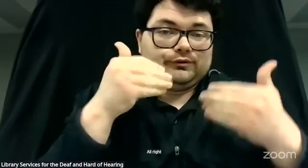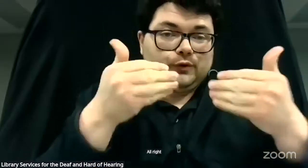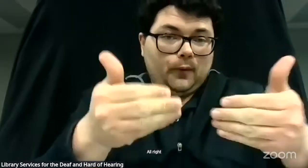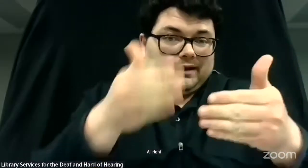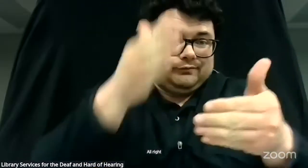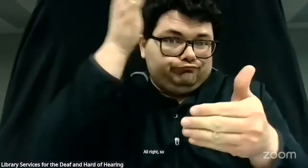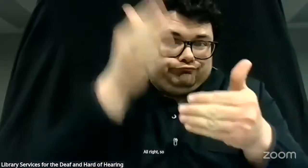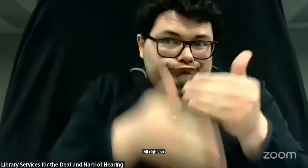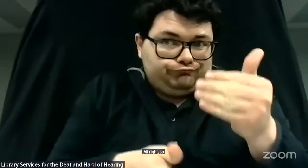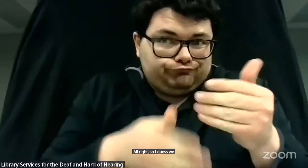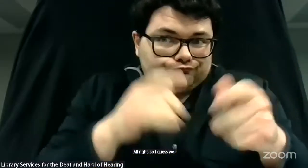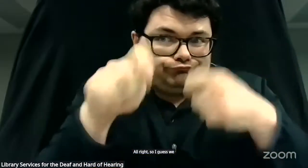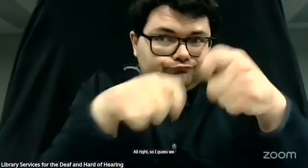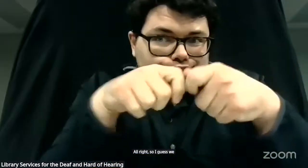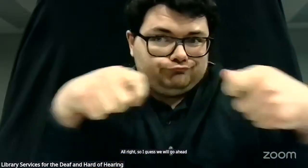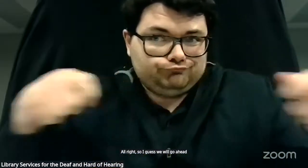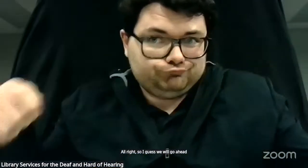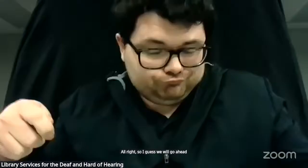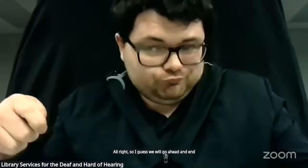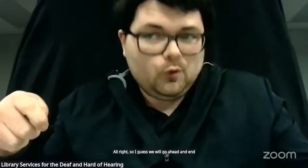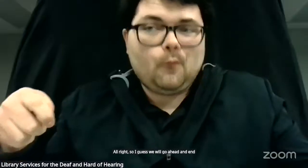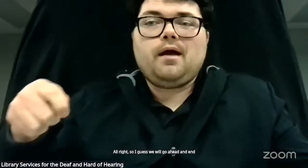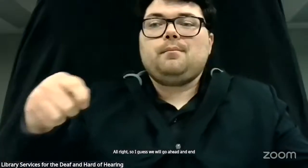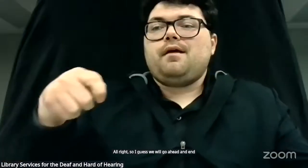I guess we will go ahead and end this session.